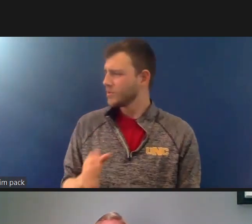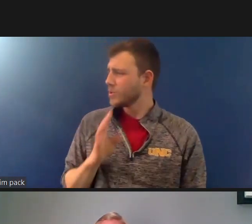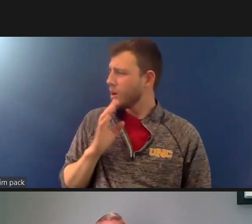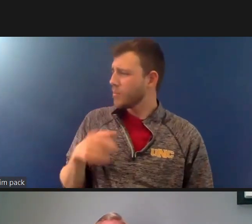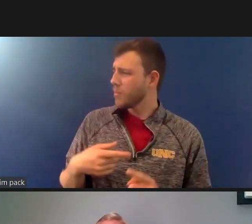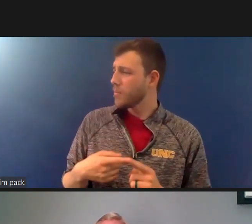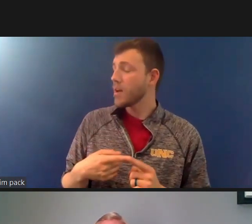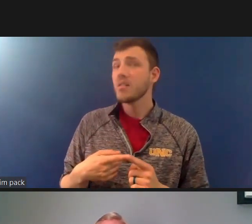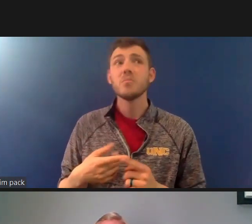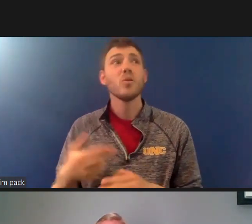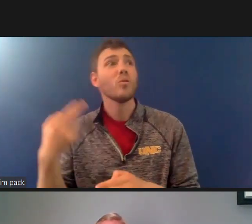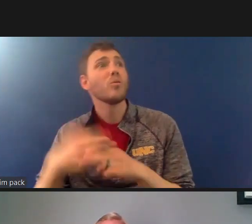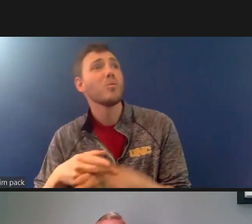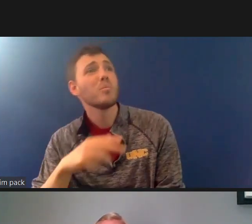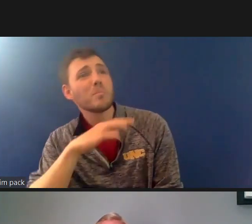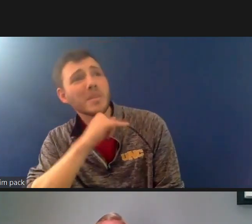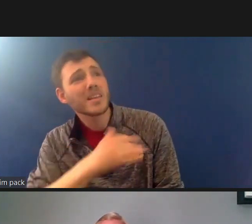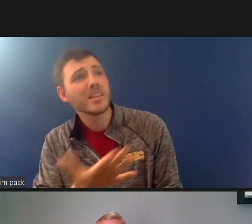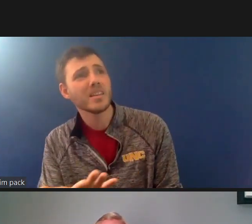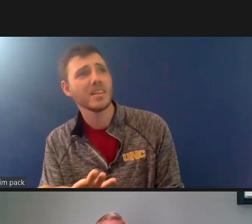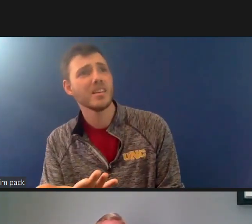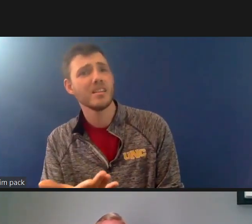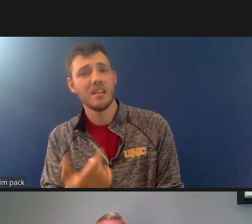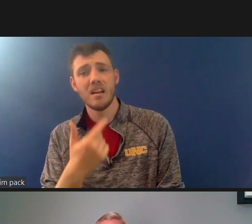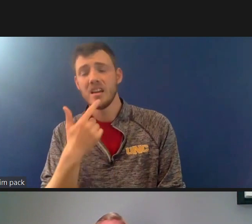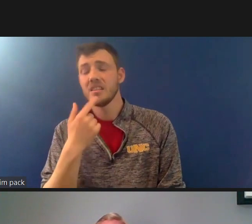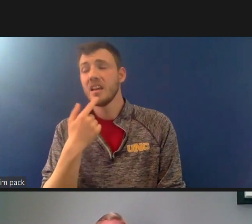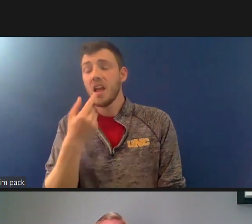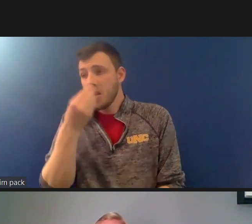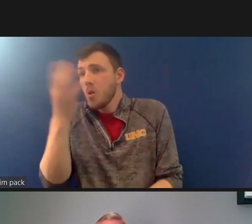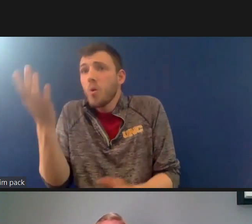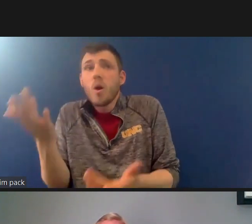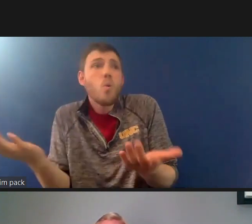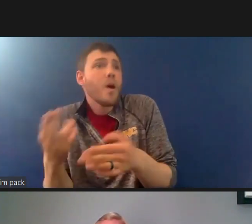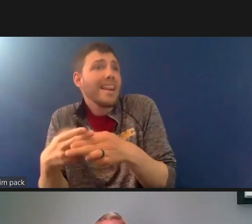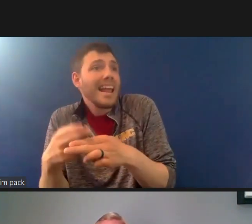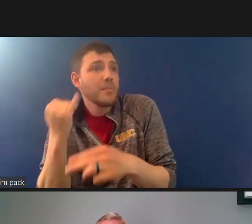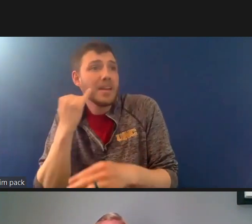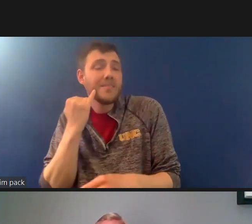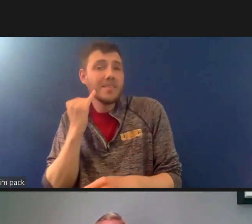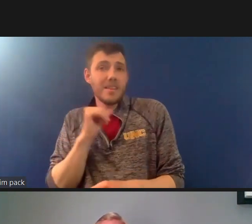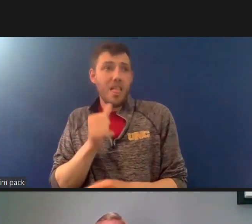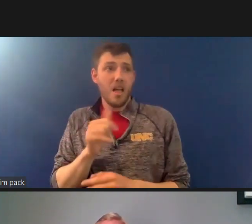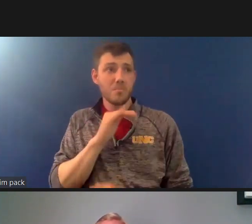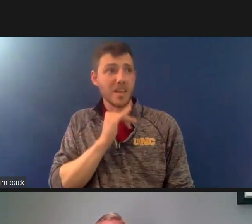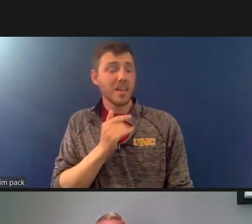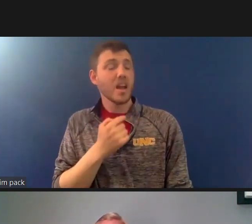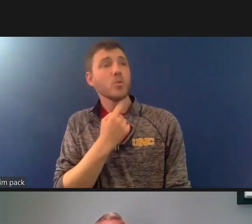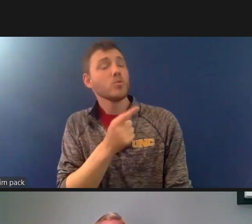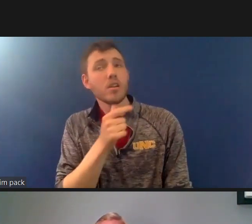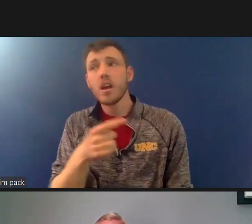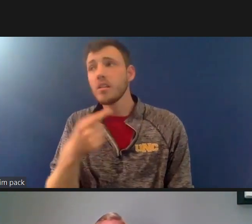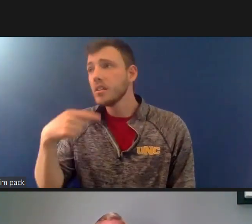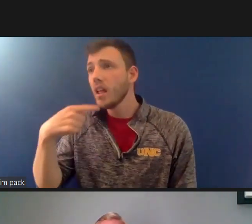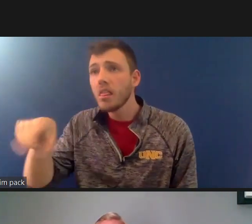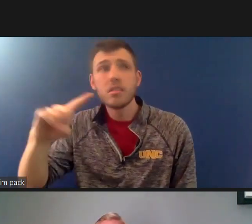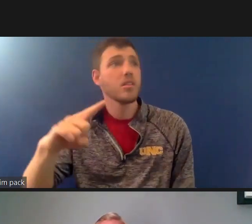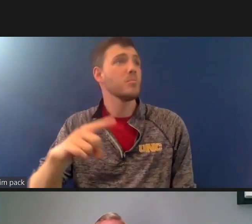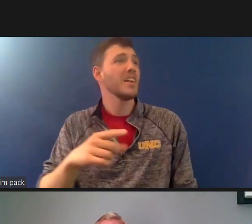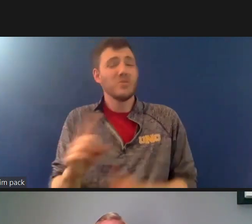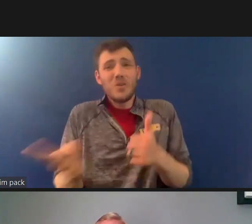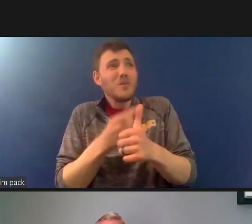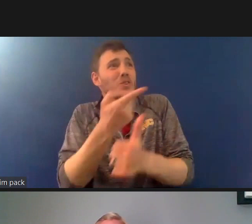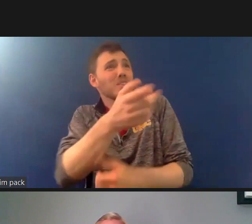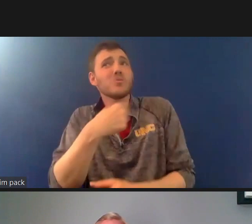About being called Piggy. I said I didn't care as long as they didn't call me Piggy, and I said not to tell, and then you went and said straight